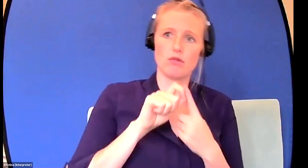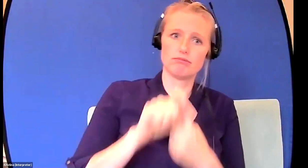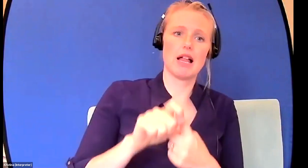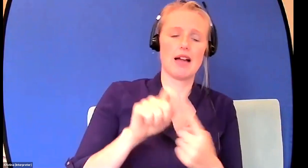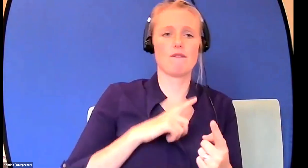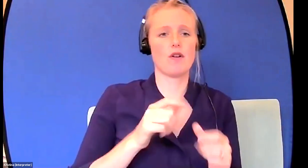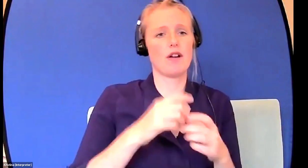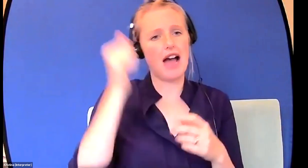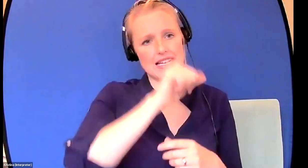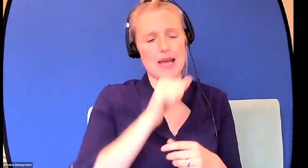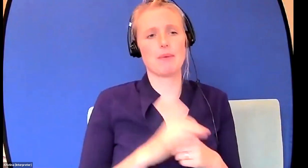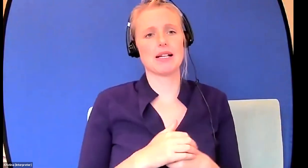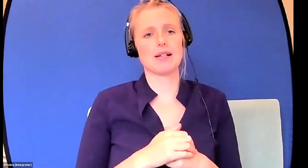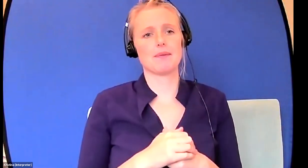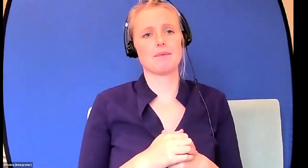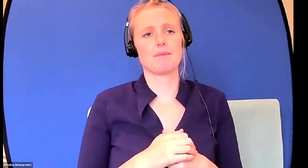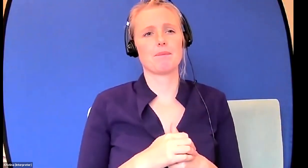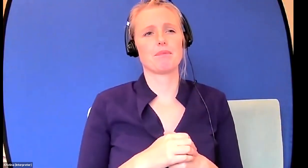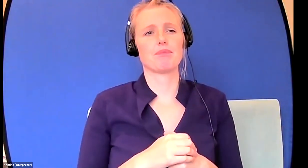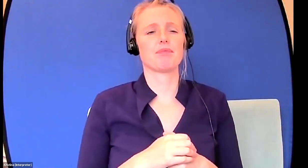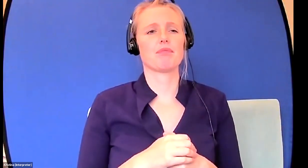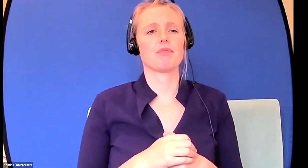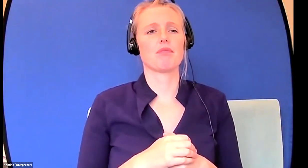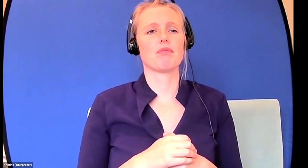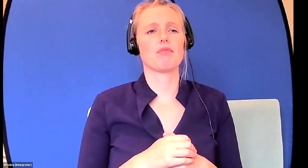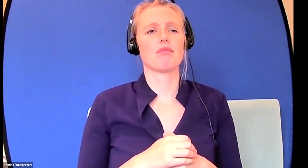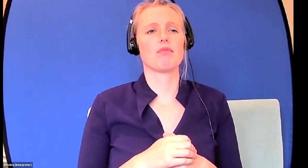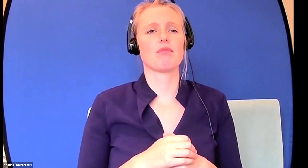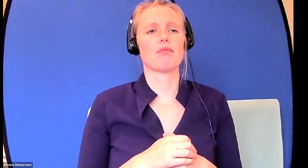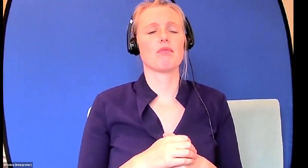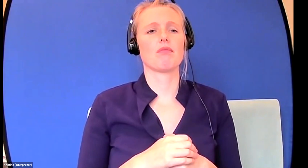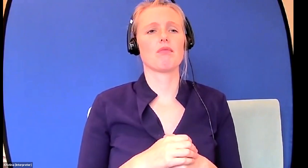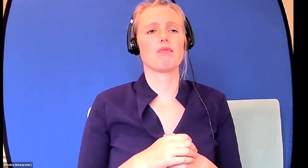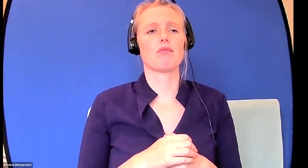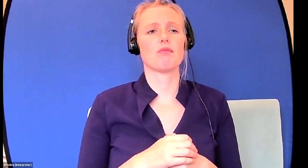world because of the needs of the sector?